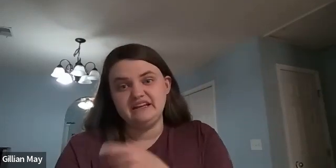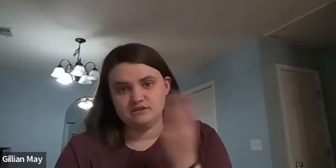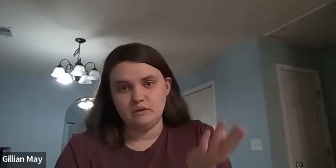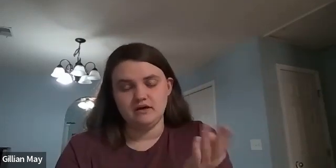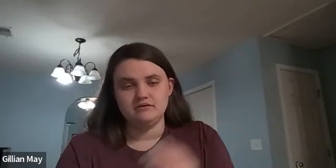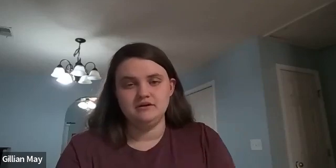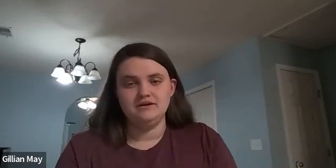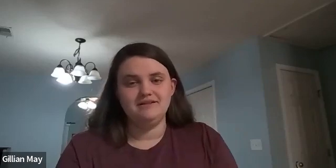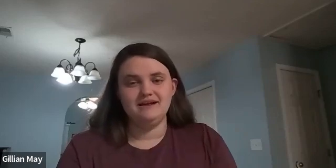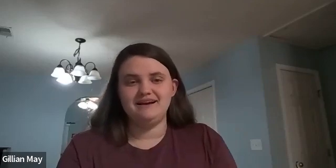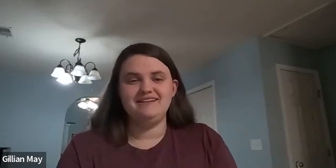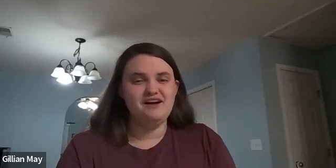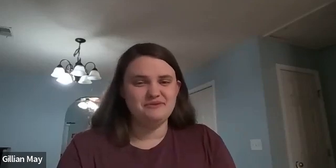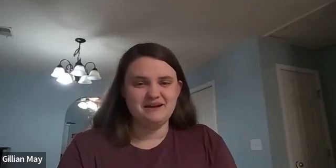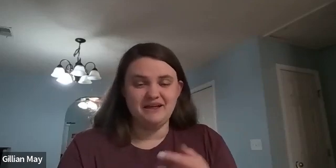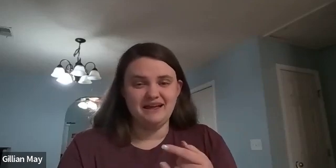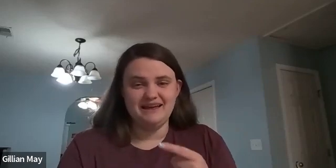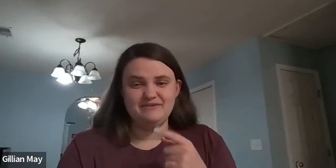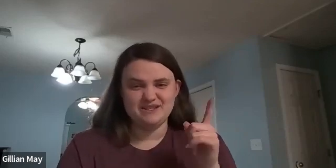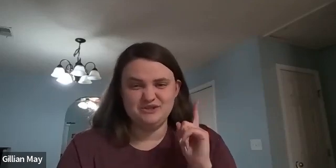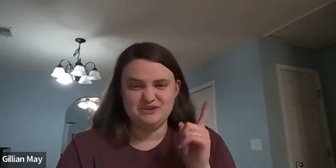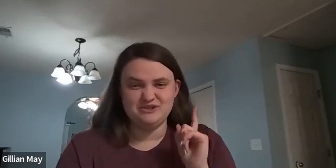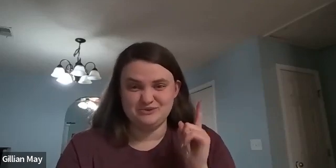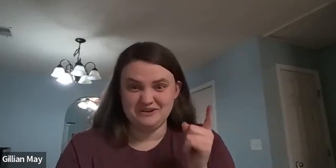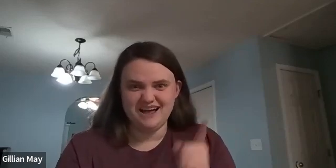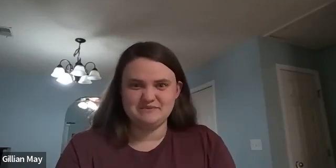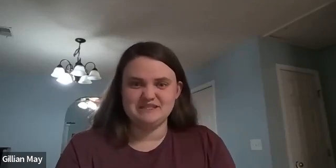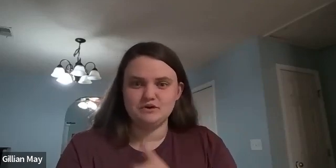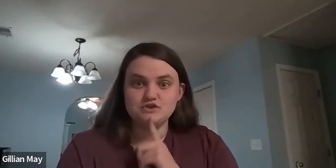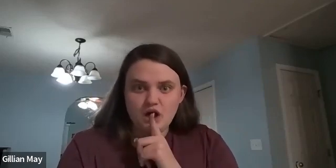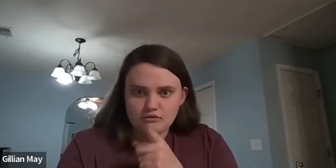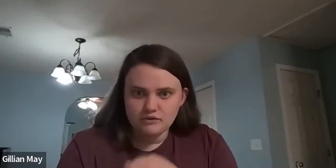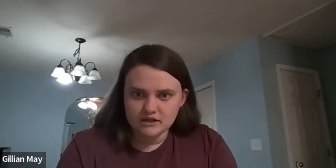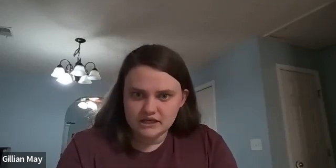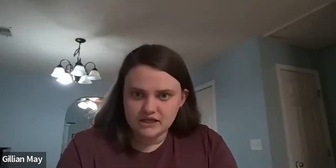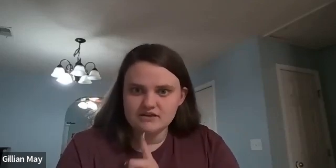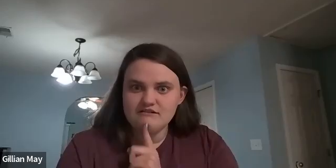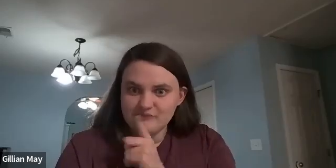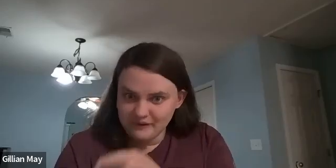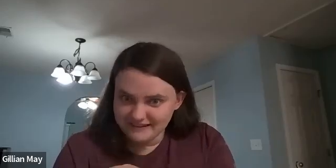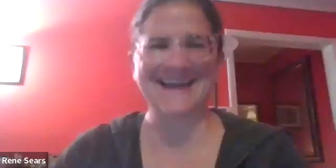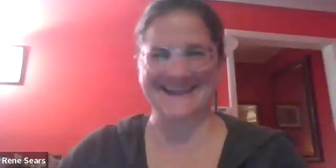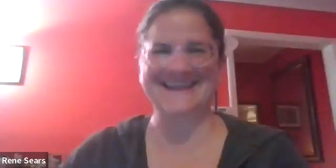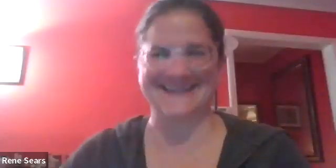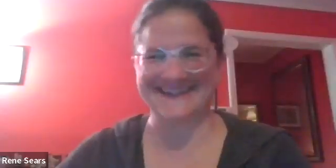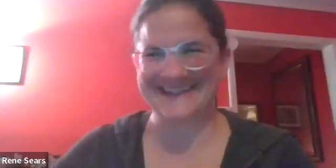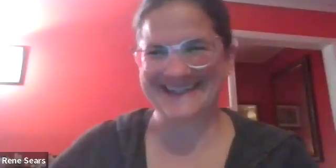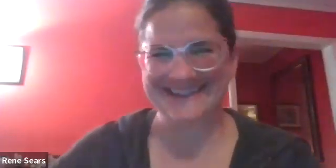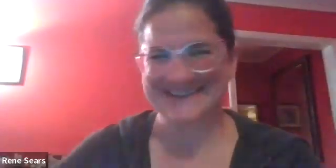as well. Like I love when I'm like, that's when you know there's real gossip, and someone goes, oh, really? Yeah. Like that happened.